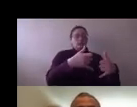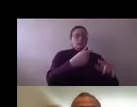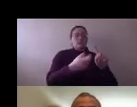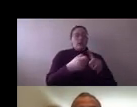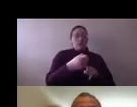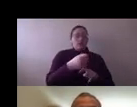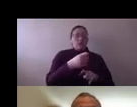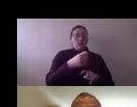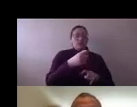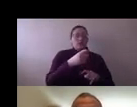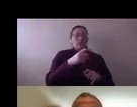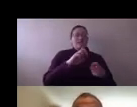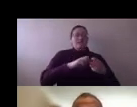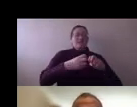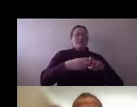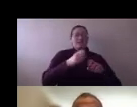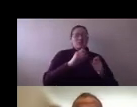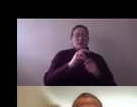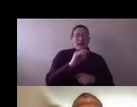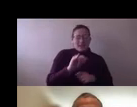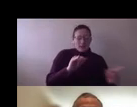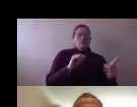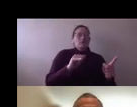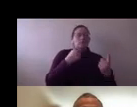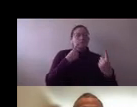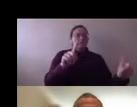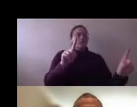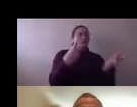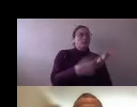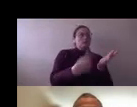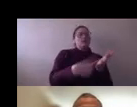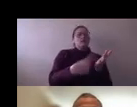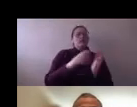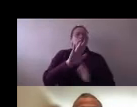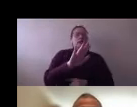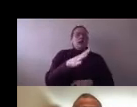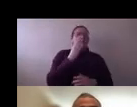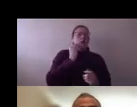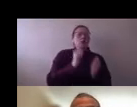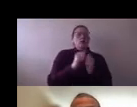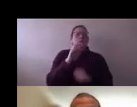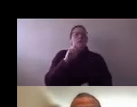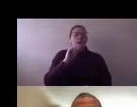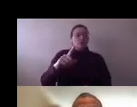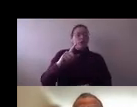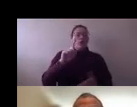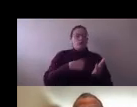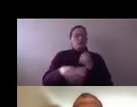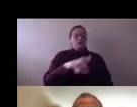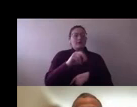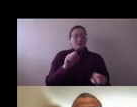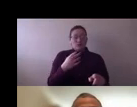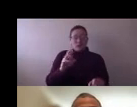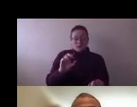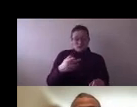out against racial discrimination against Chinese Americans. And Sherry Chen still is fighting for justice